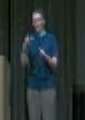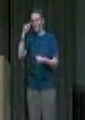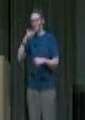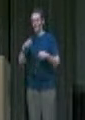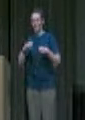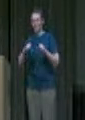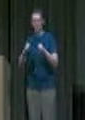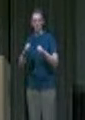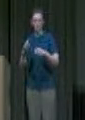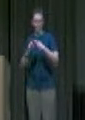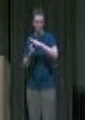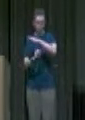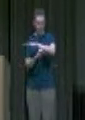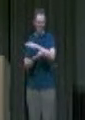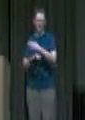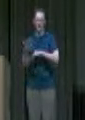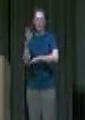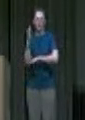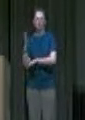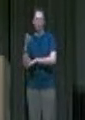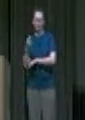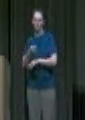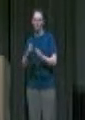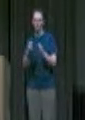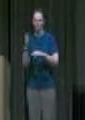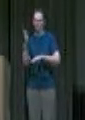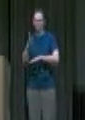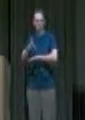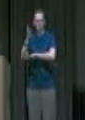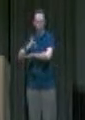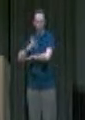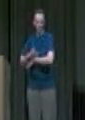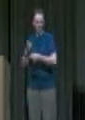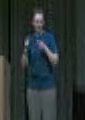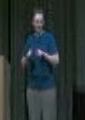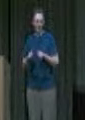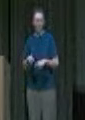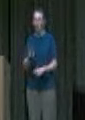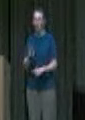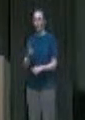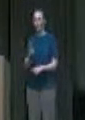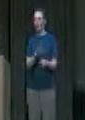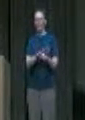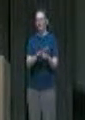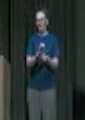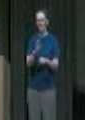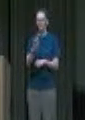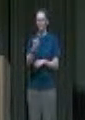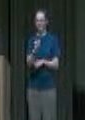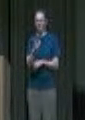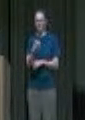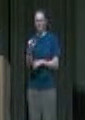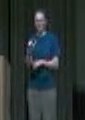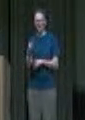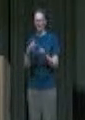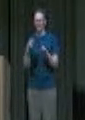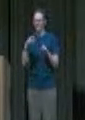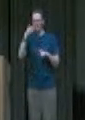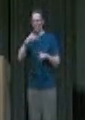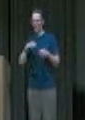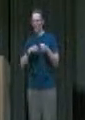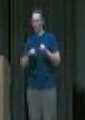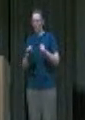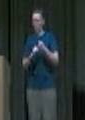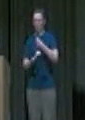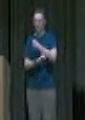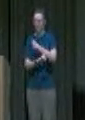Bridge, tree clearing is taking place just to the west of the outfall from Front Street Bridge. And the reason for